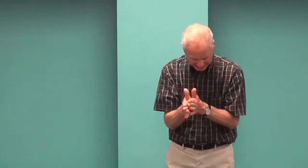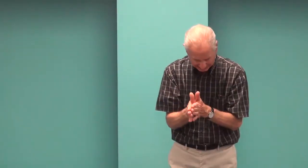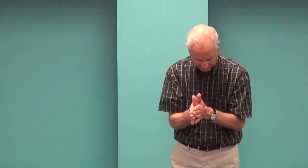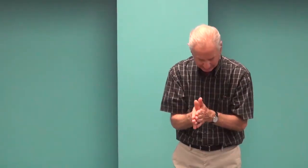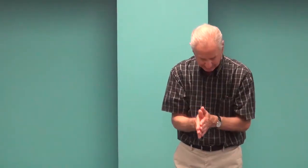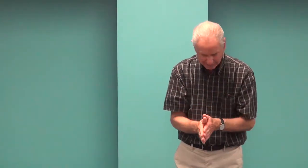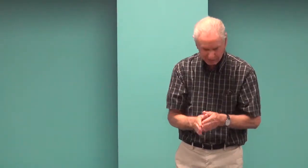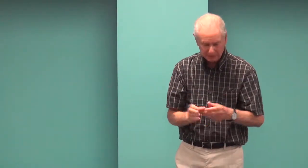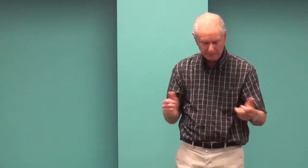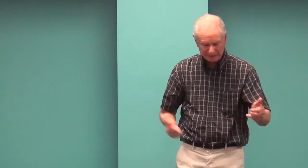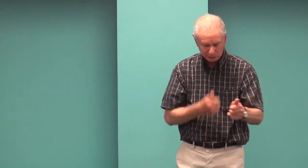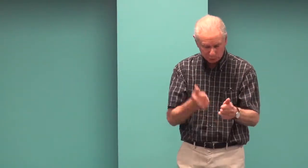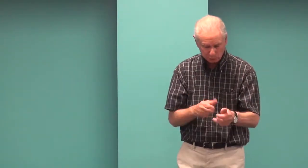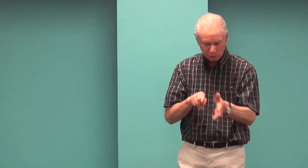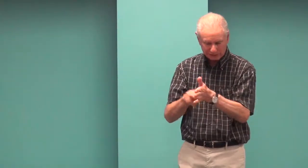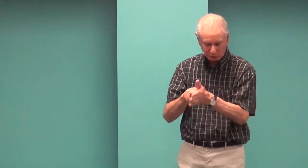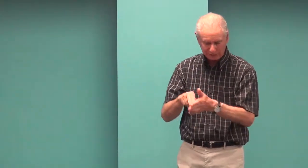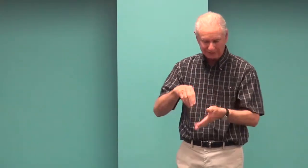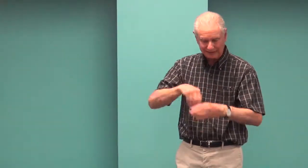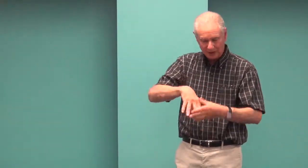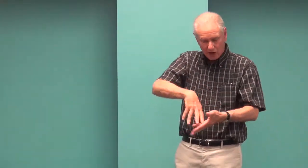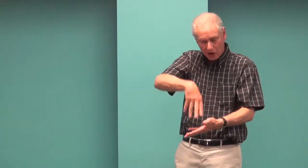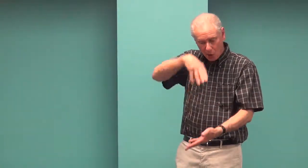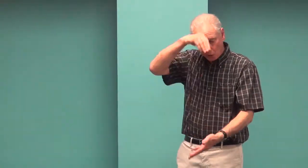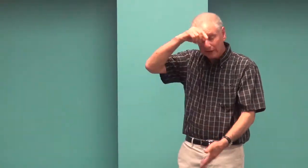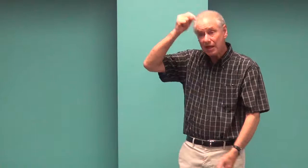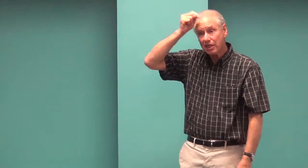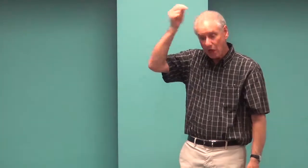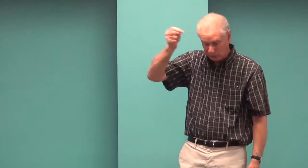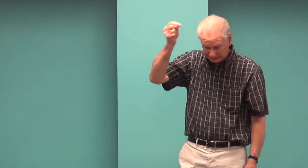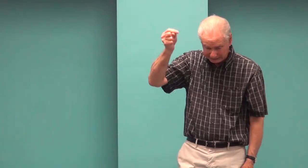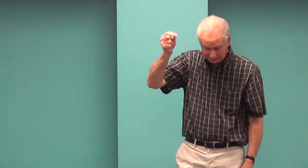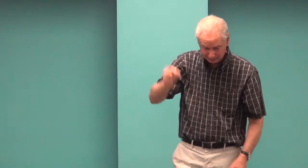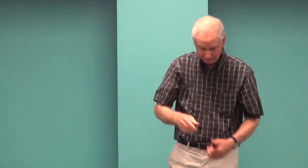He's very, very motivated. He pursues research in theory